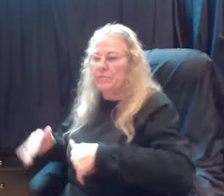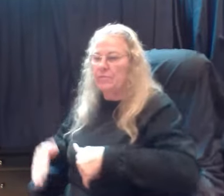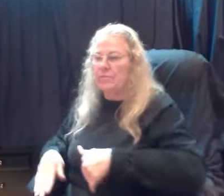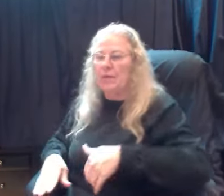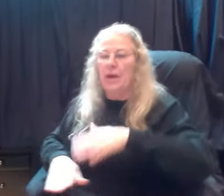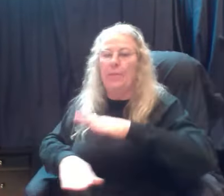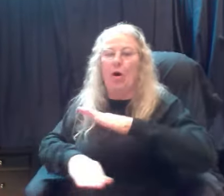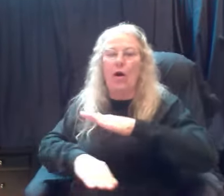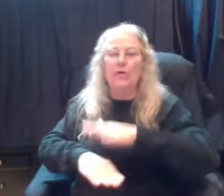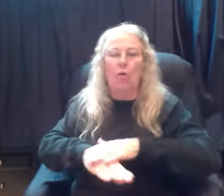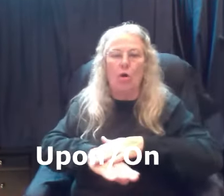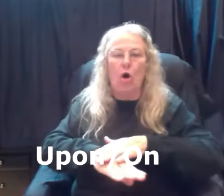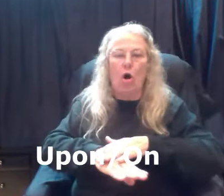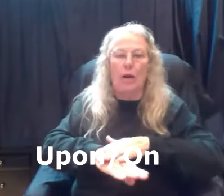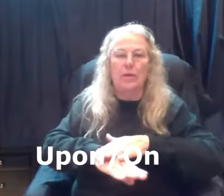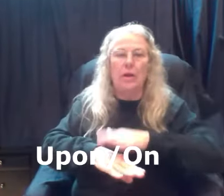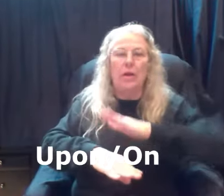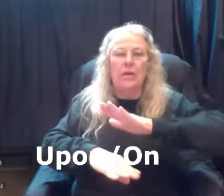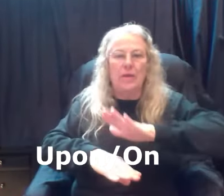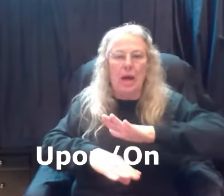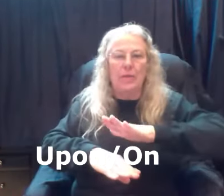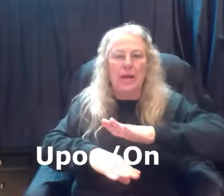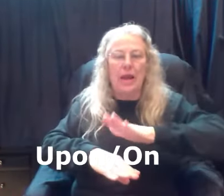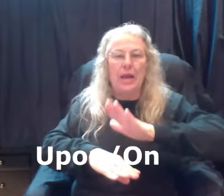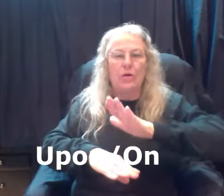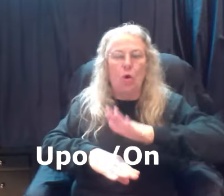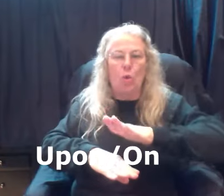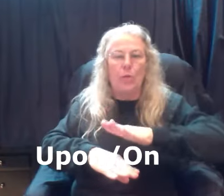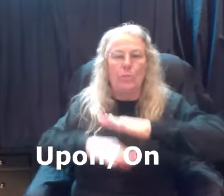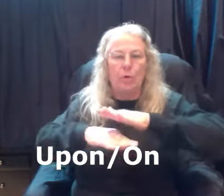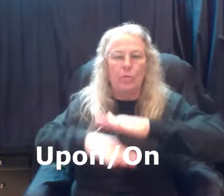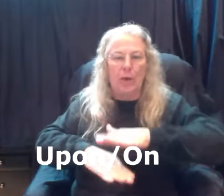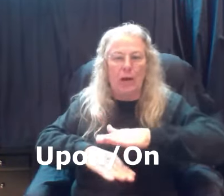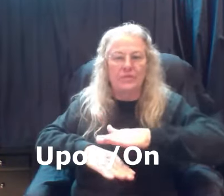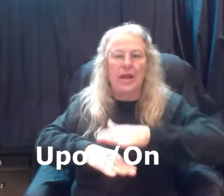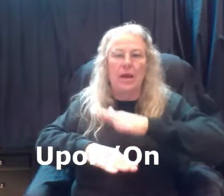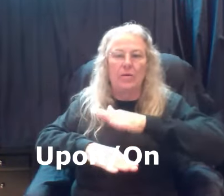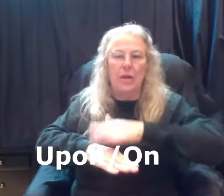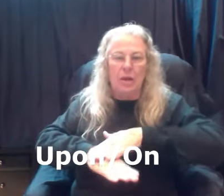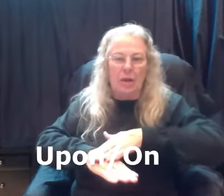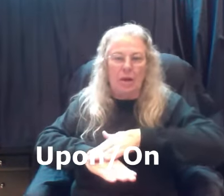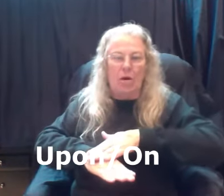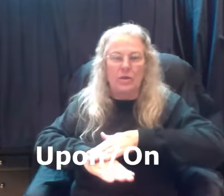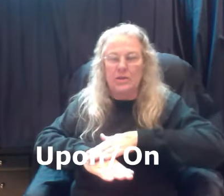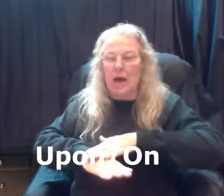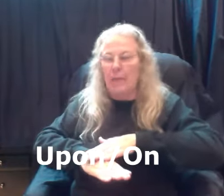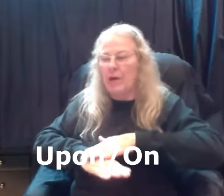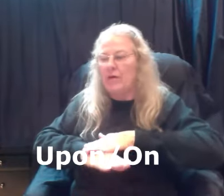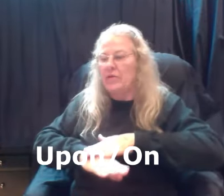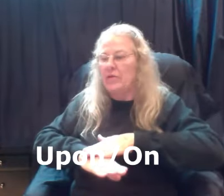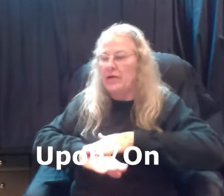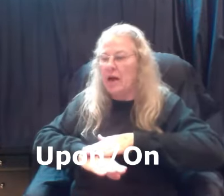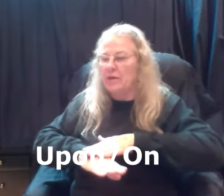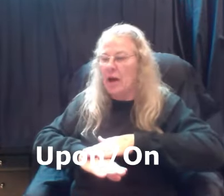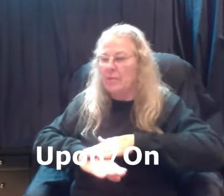Upon or on. Dominant hand, open both palms down. On top of the non-dominant.